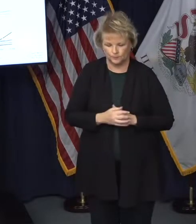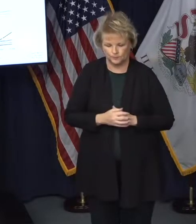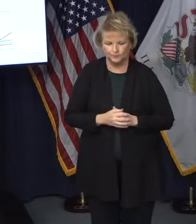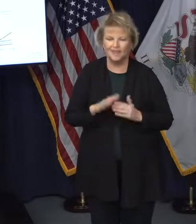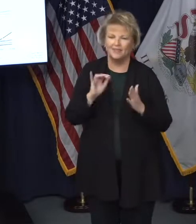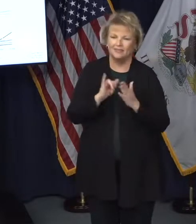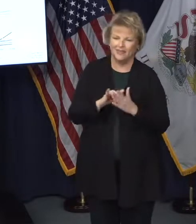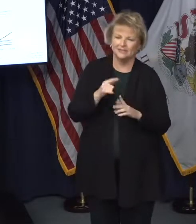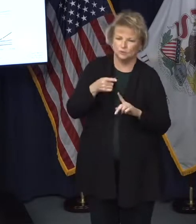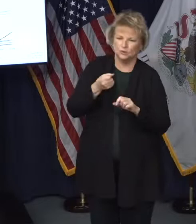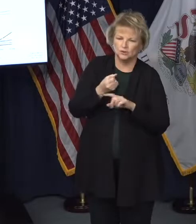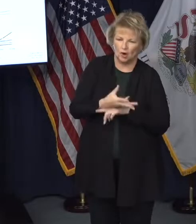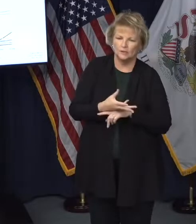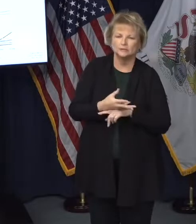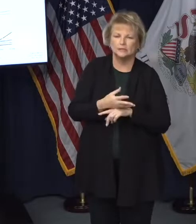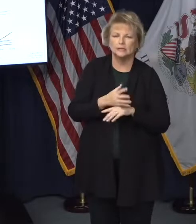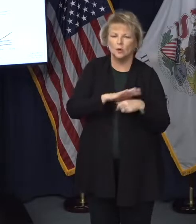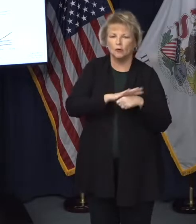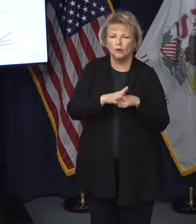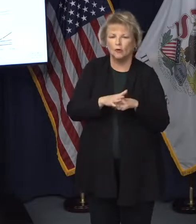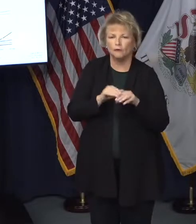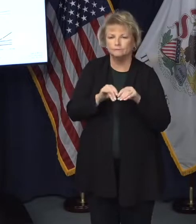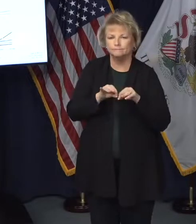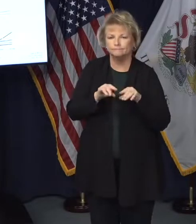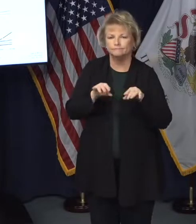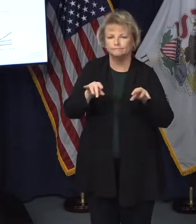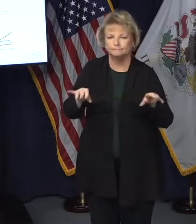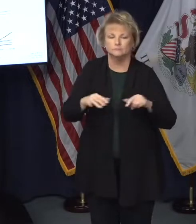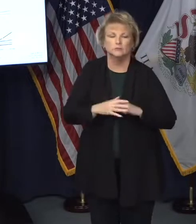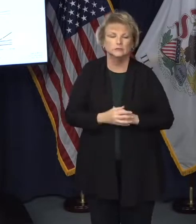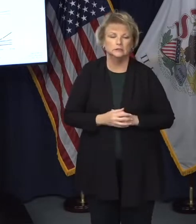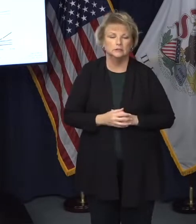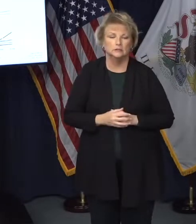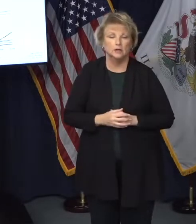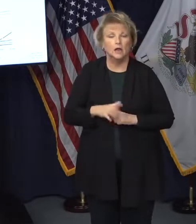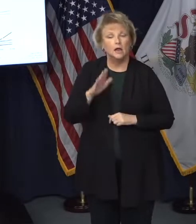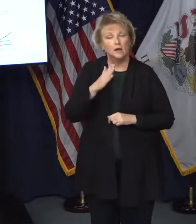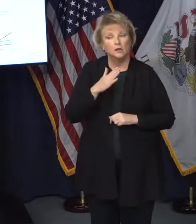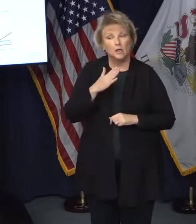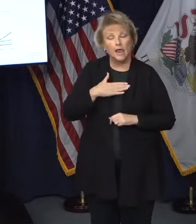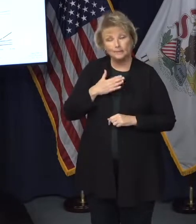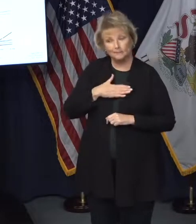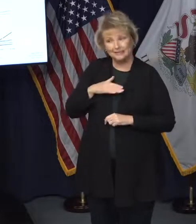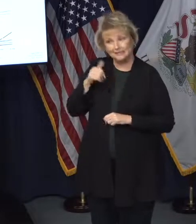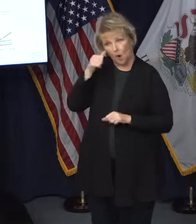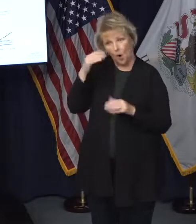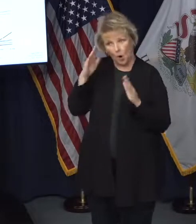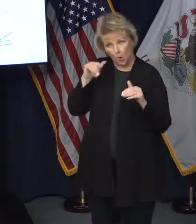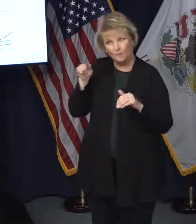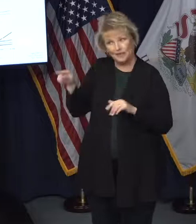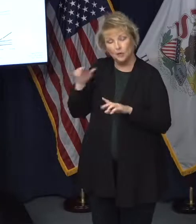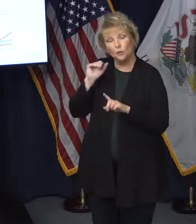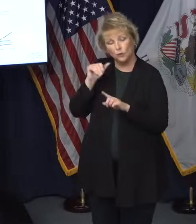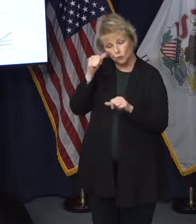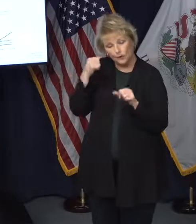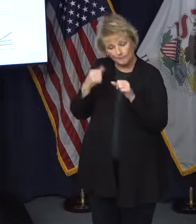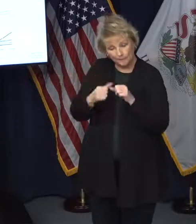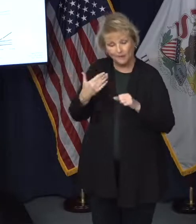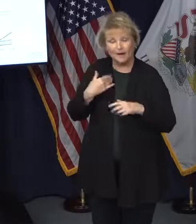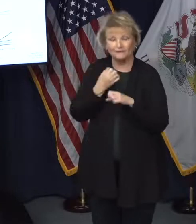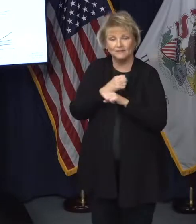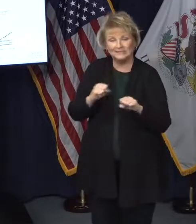That's what's causing the transmission for the most part. And I would say, just reminding him, I hope that he'll have a safe